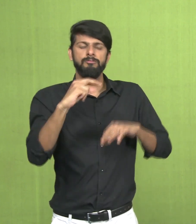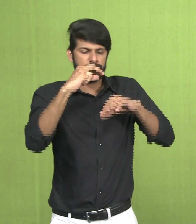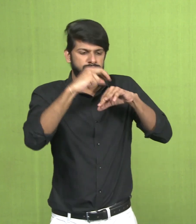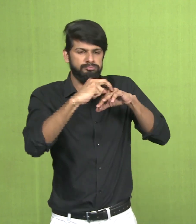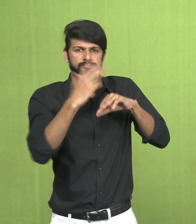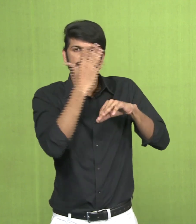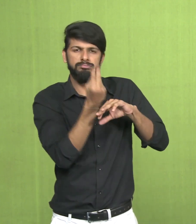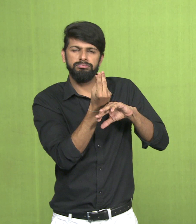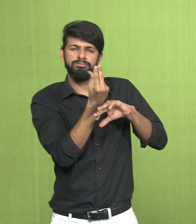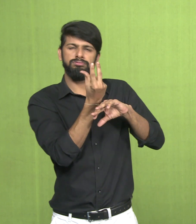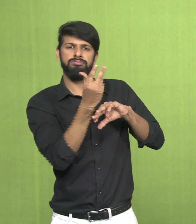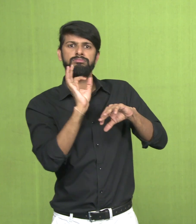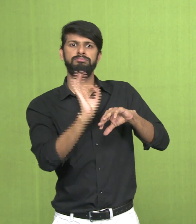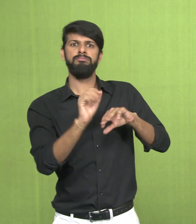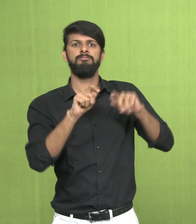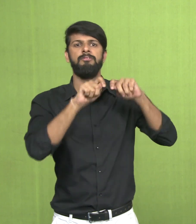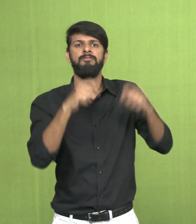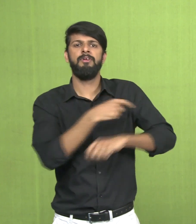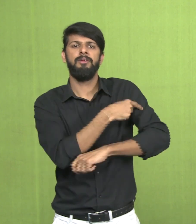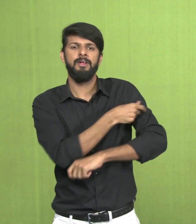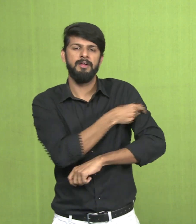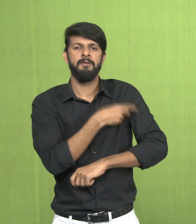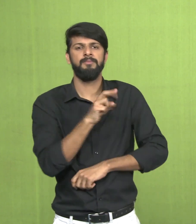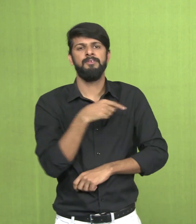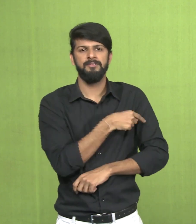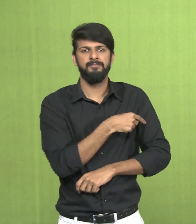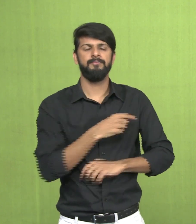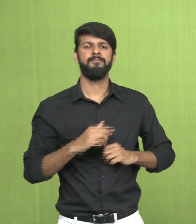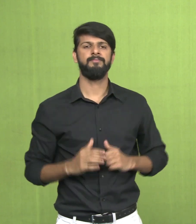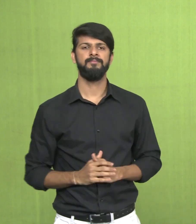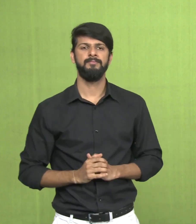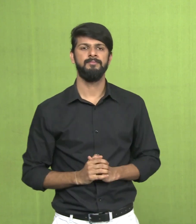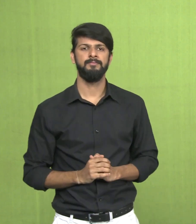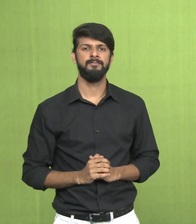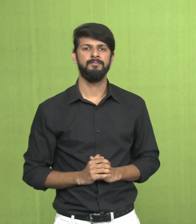has armbands. So, the priest is wearing a jeweled armband.